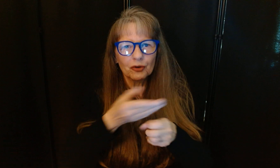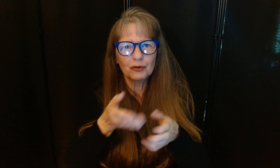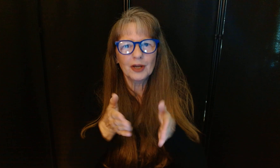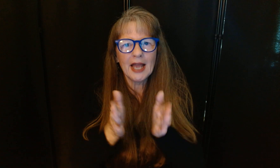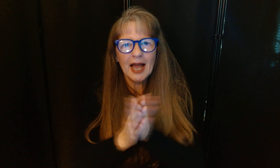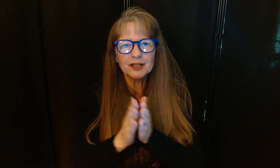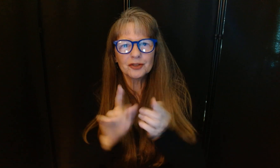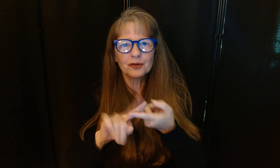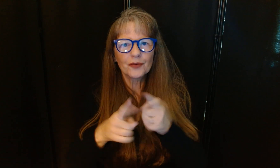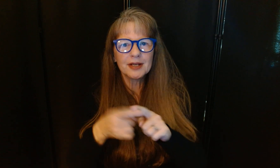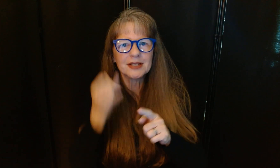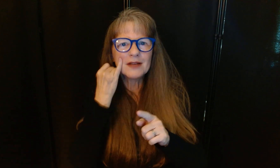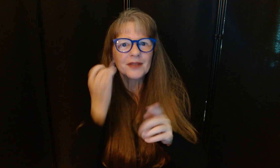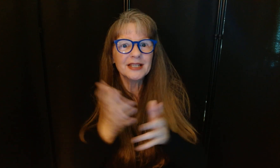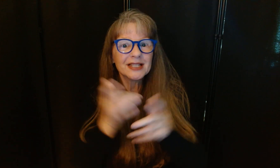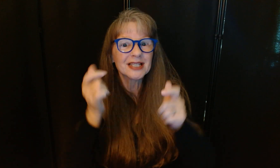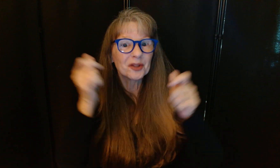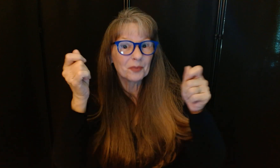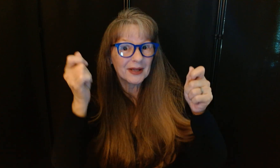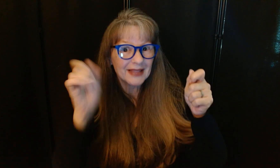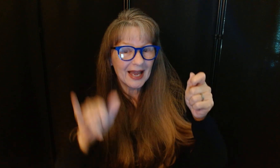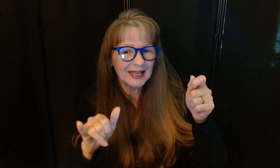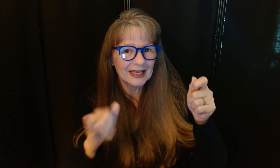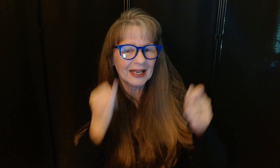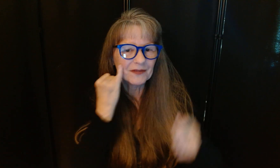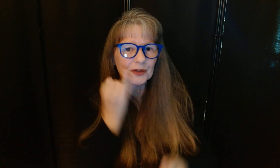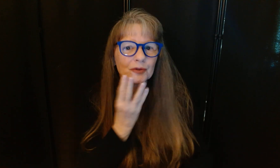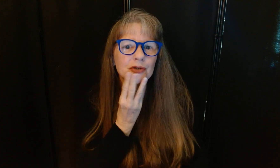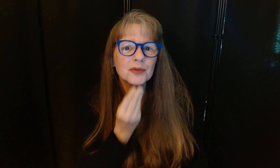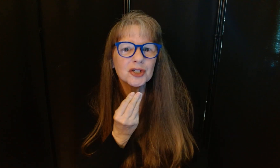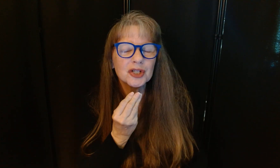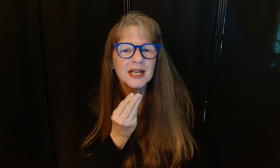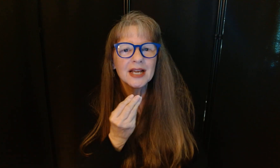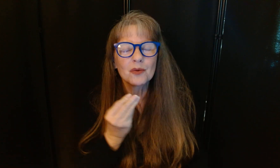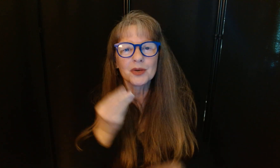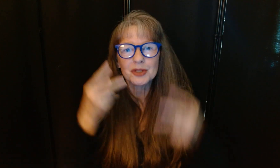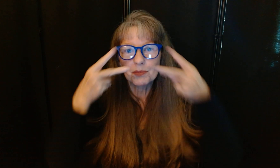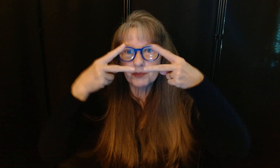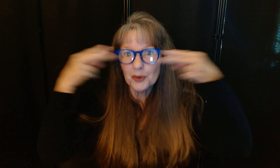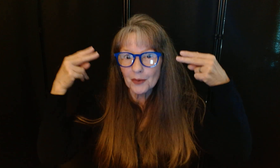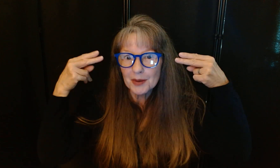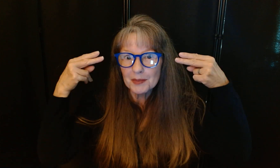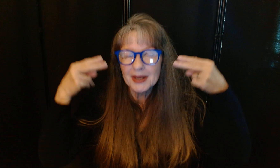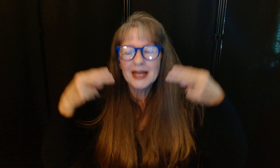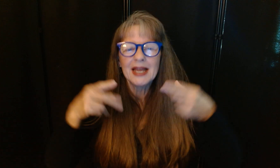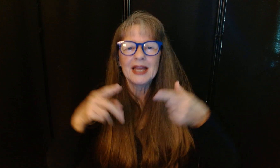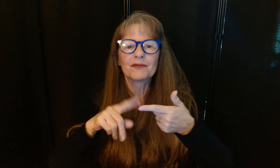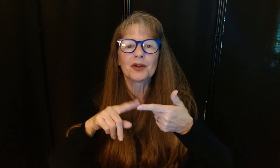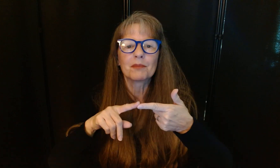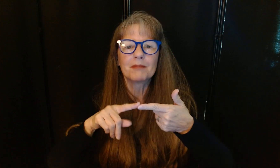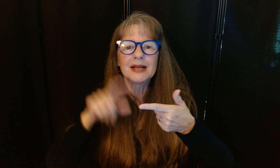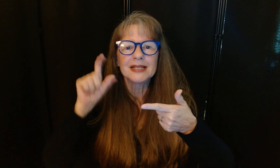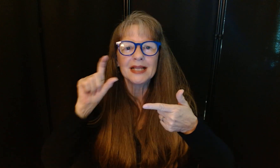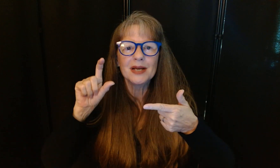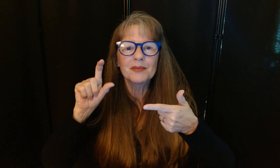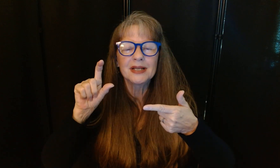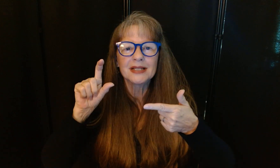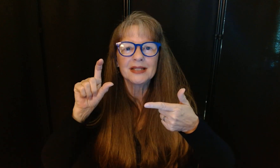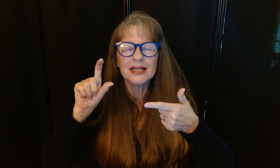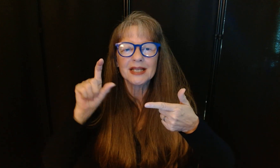can ask your friends if they did celebrate that. Like if they're Jewish, was it Purim? If they're Muslim, did they